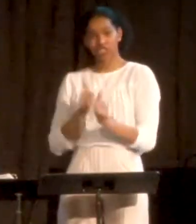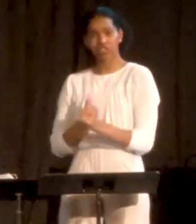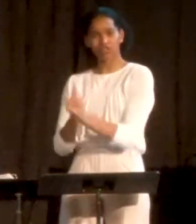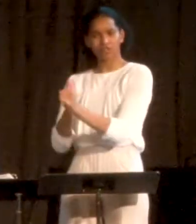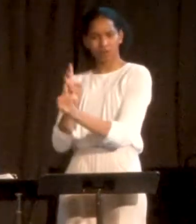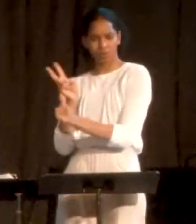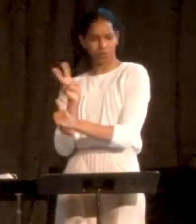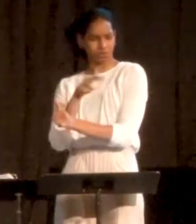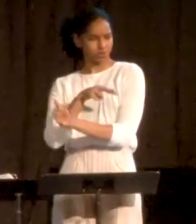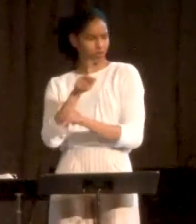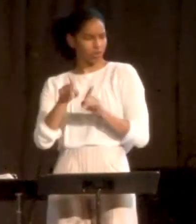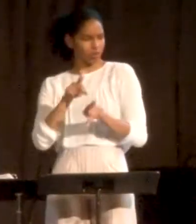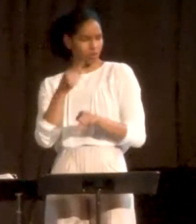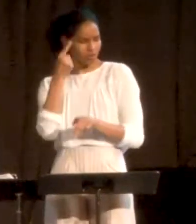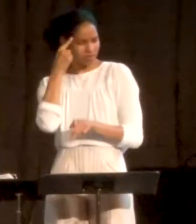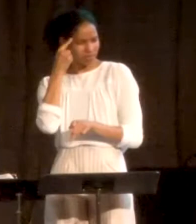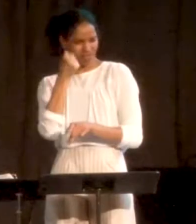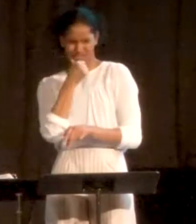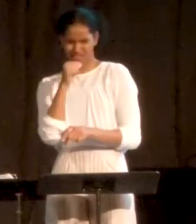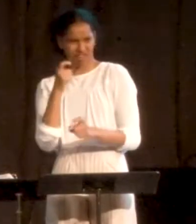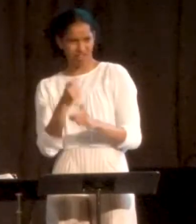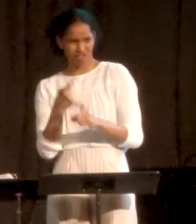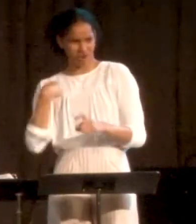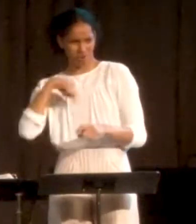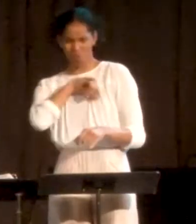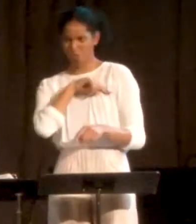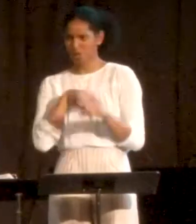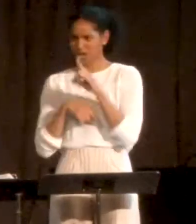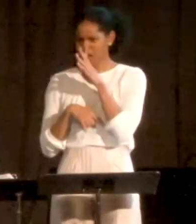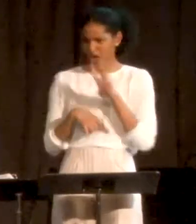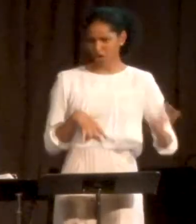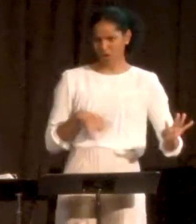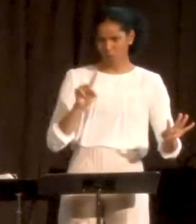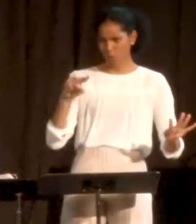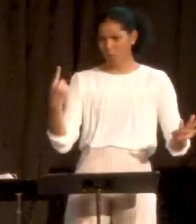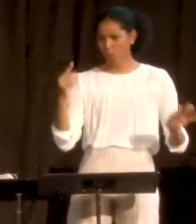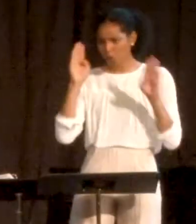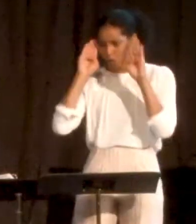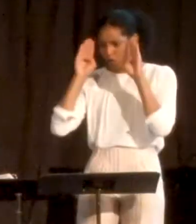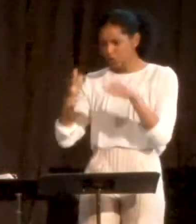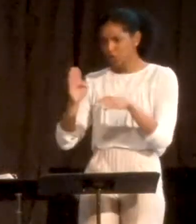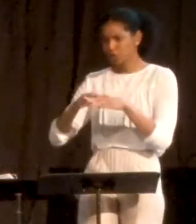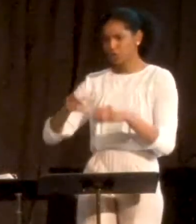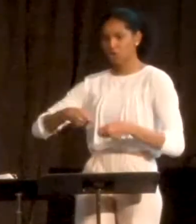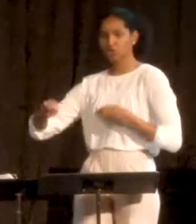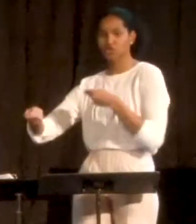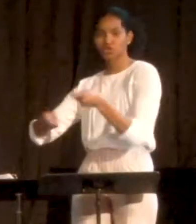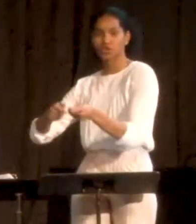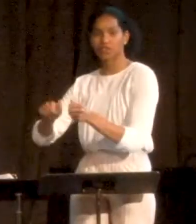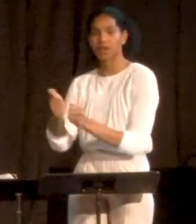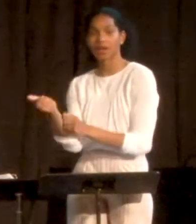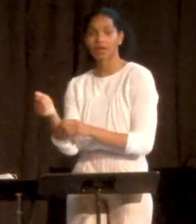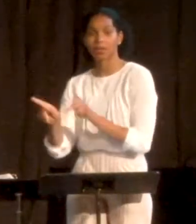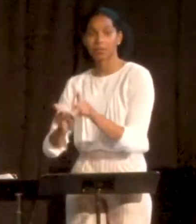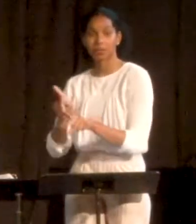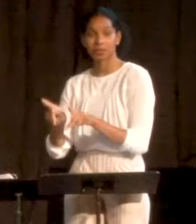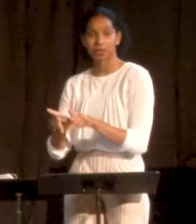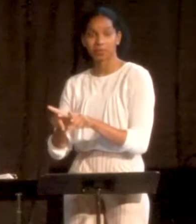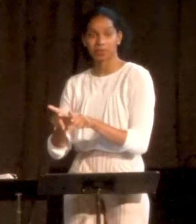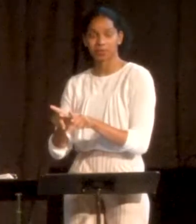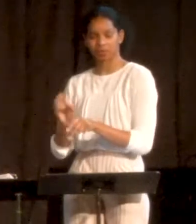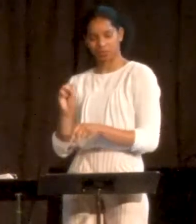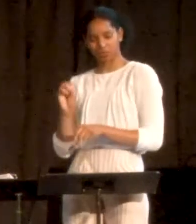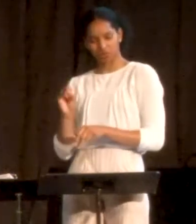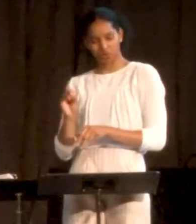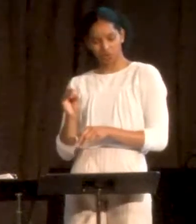the word of God in order to wait on tables. Therefore, friends, select from among yourselves 7 men of